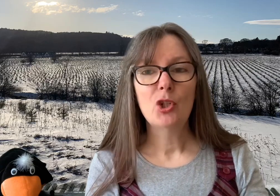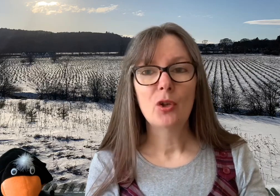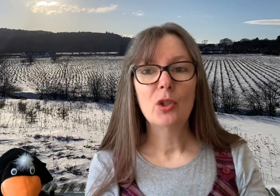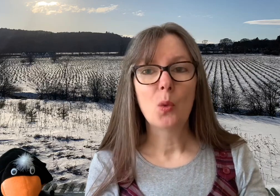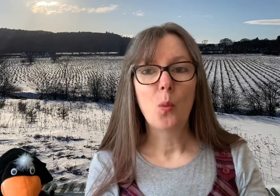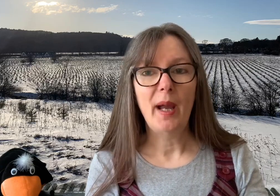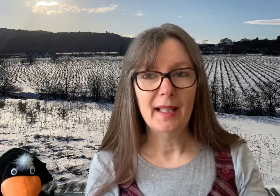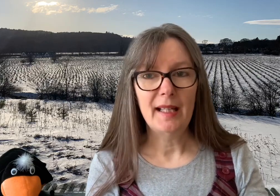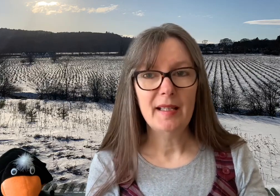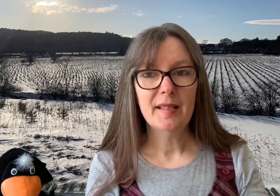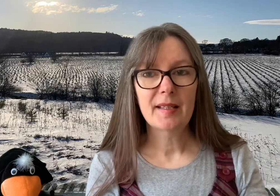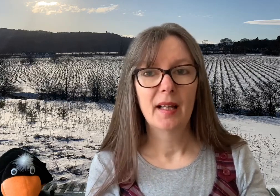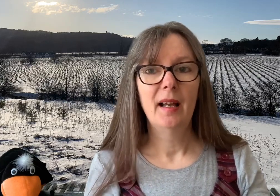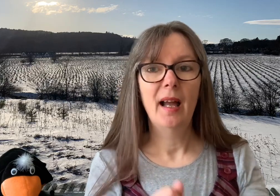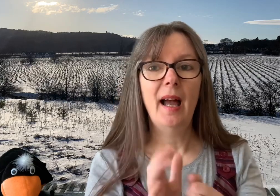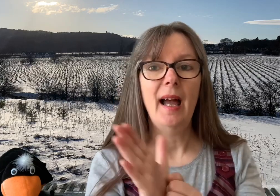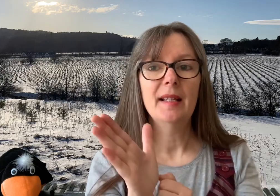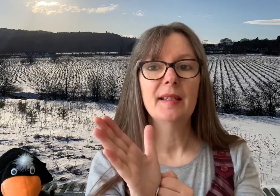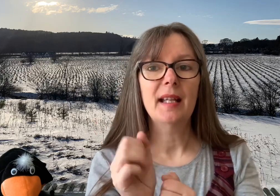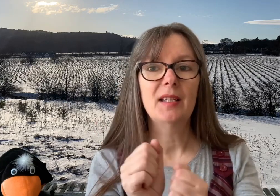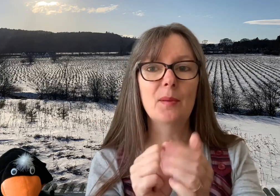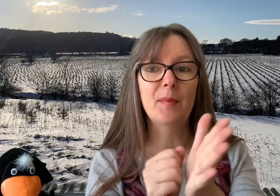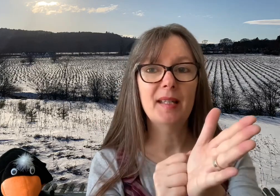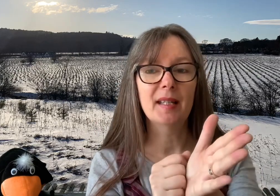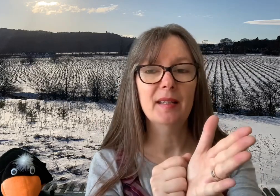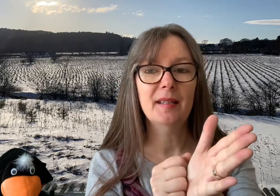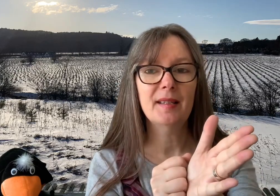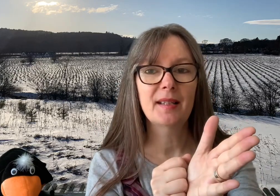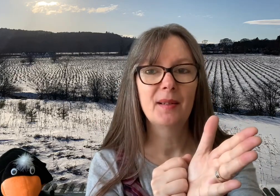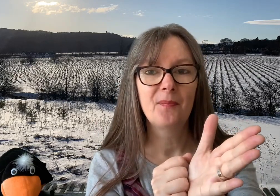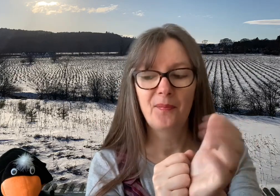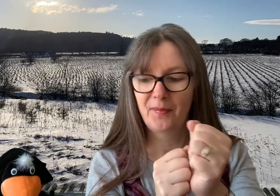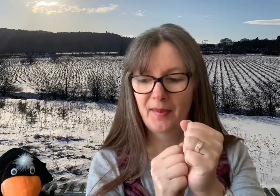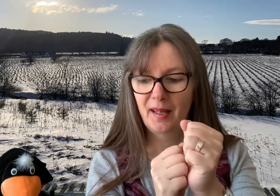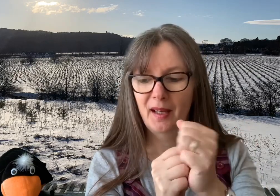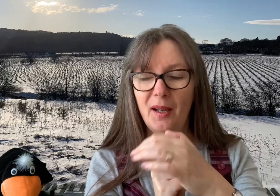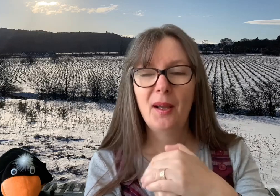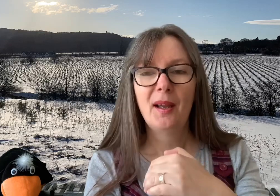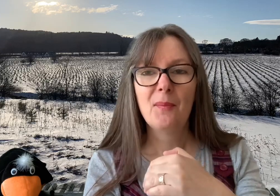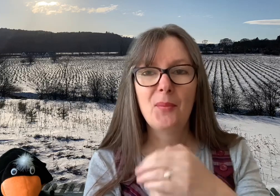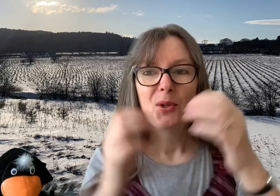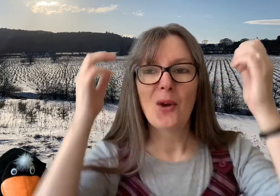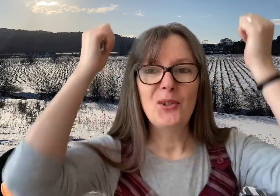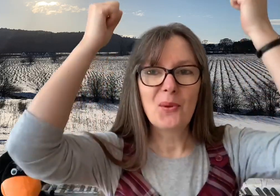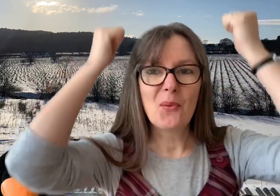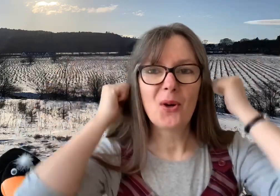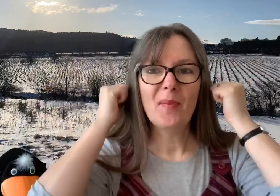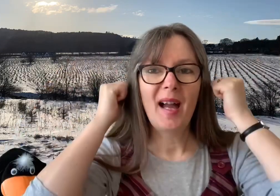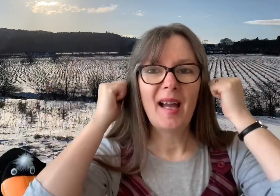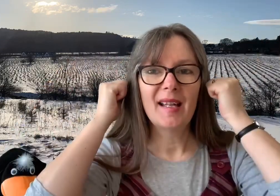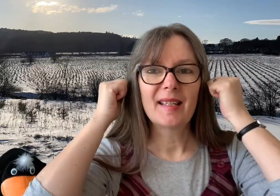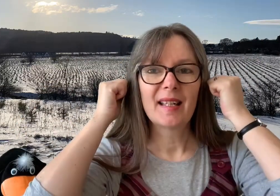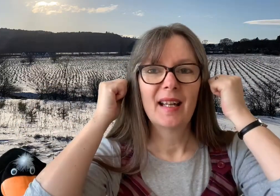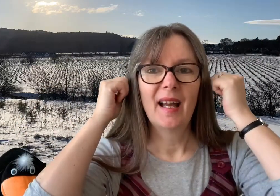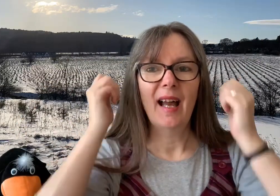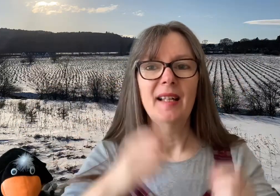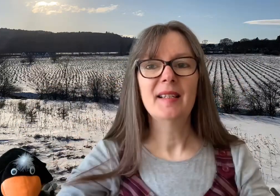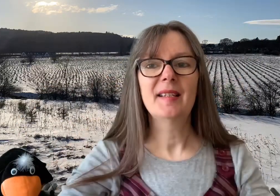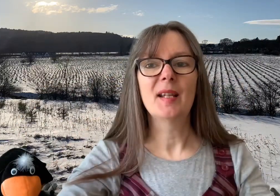on your wellies, hands into mittens, pull on your warm hat and zip